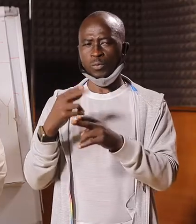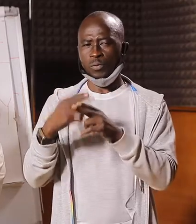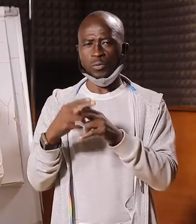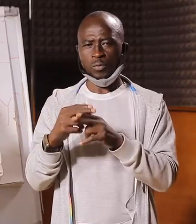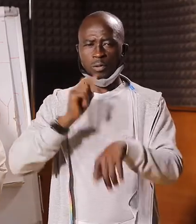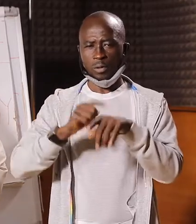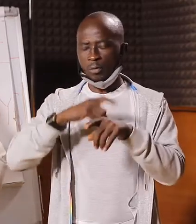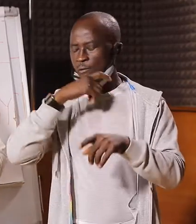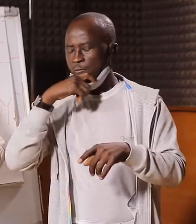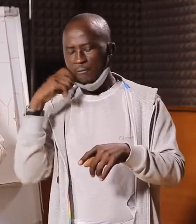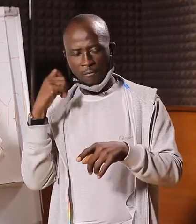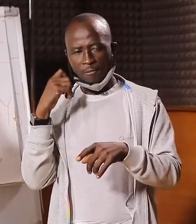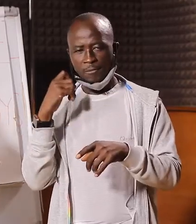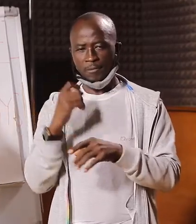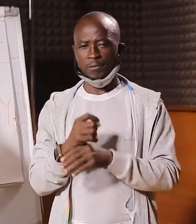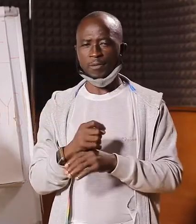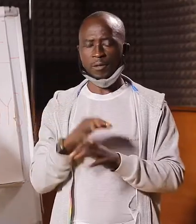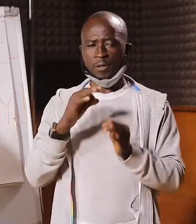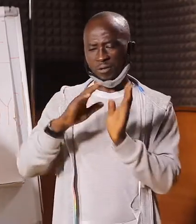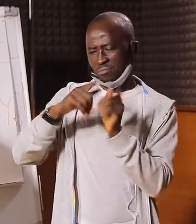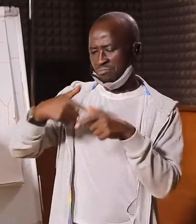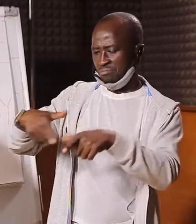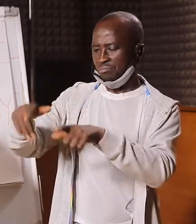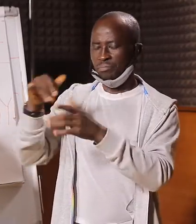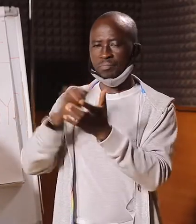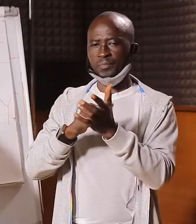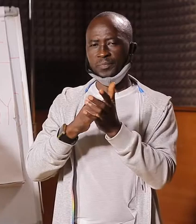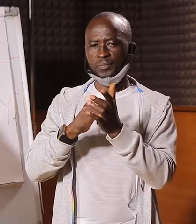when it is dry, when you leave an okra fruit on the